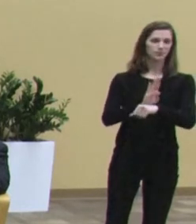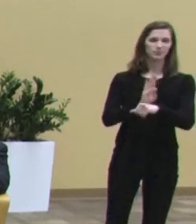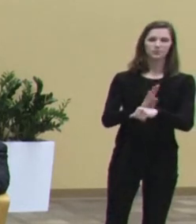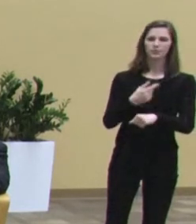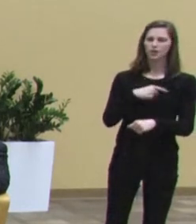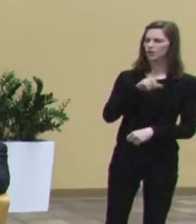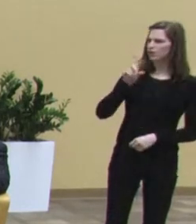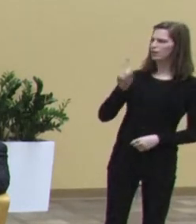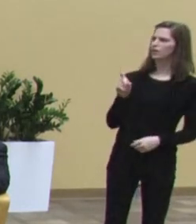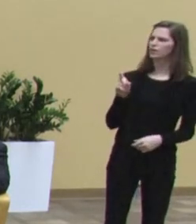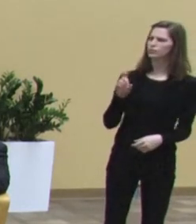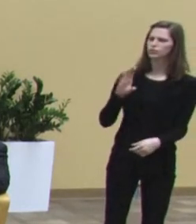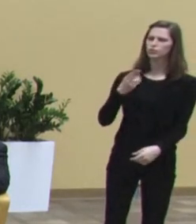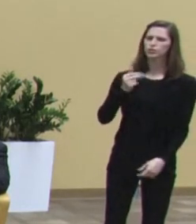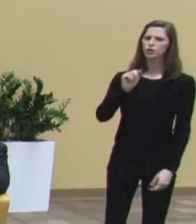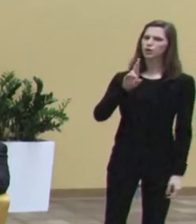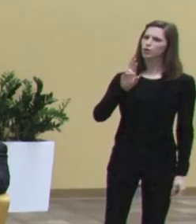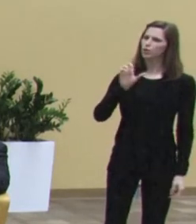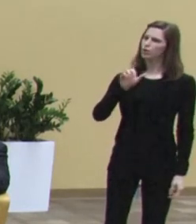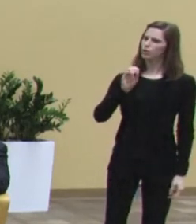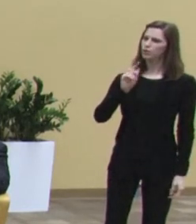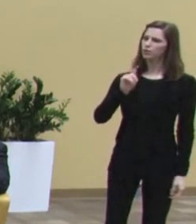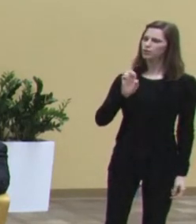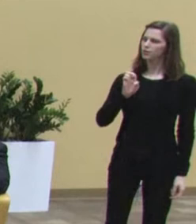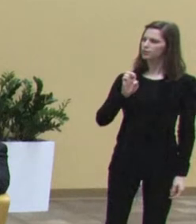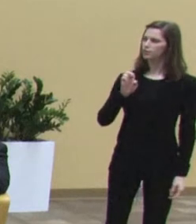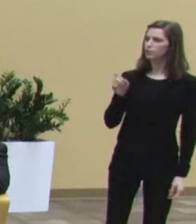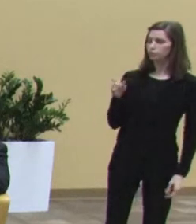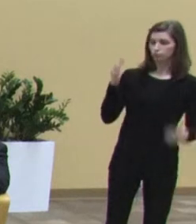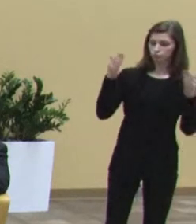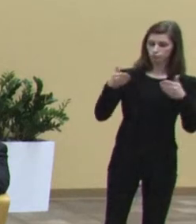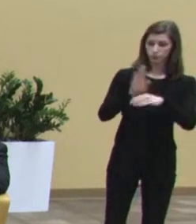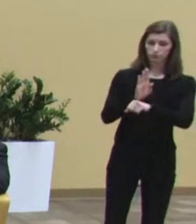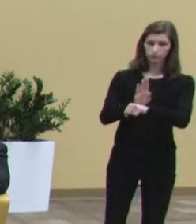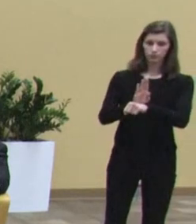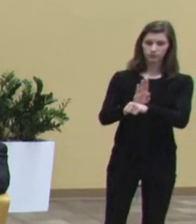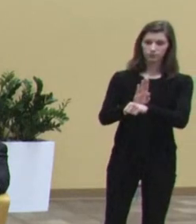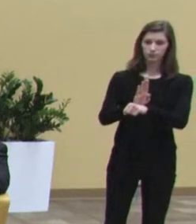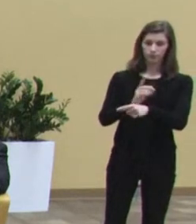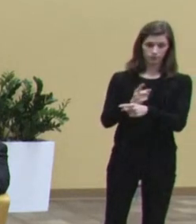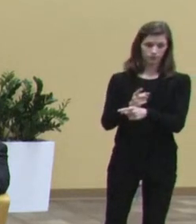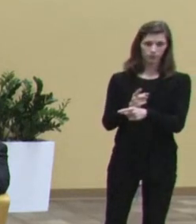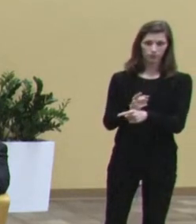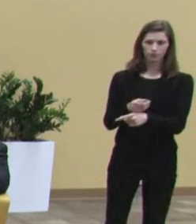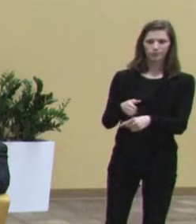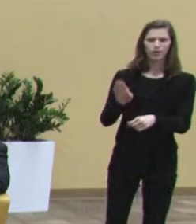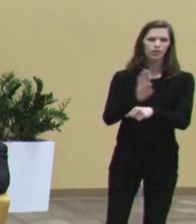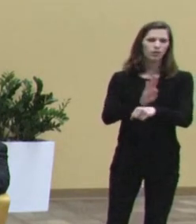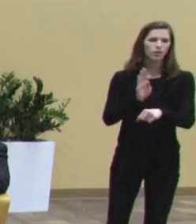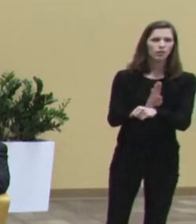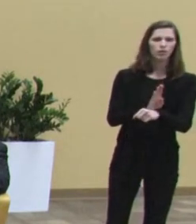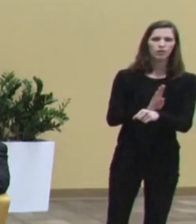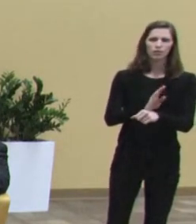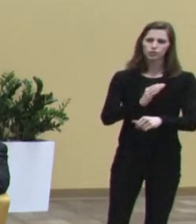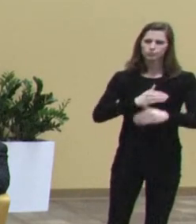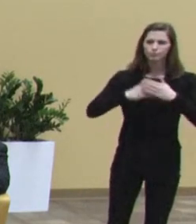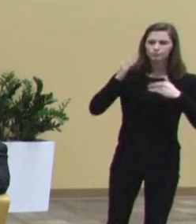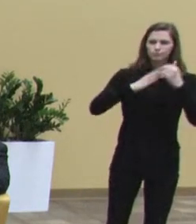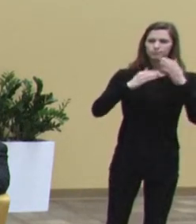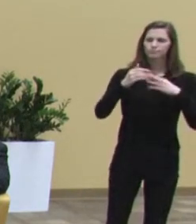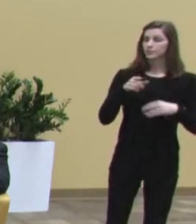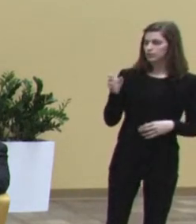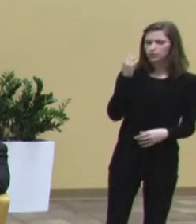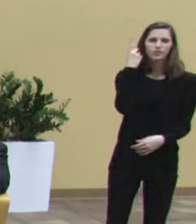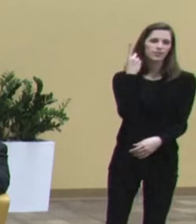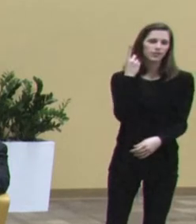said, Charlotte, I said, since you focus on business, business formations, and she understands the